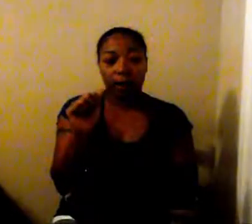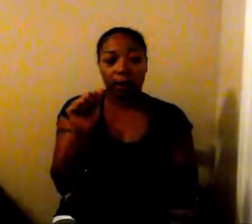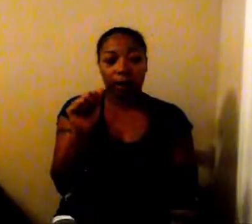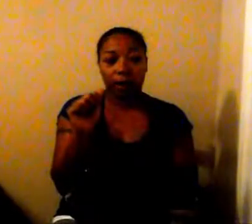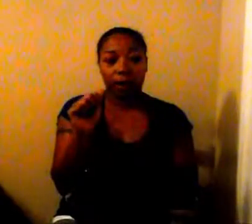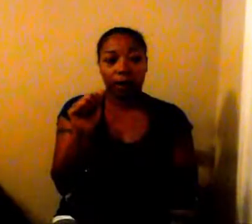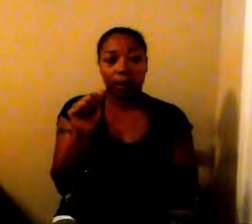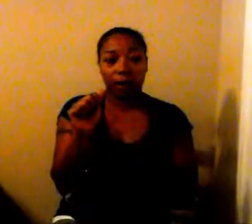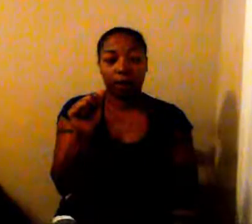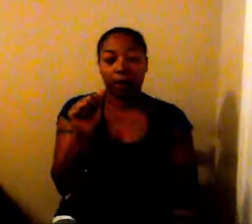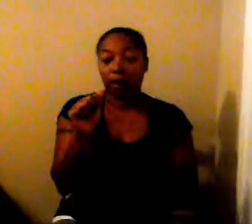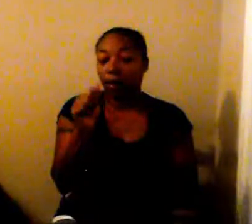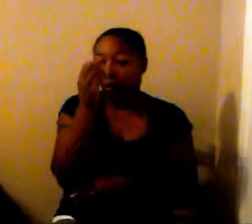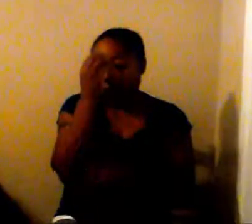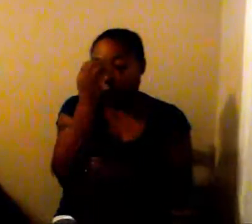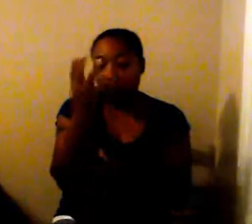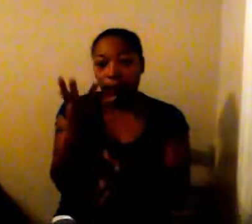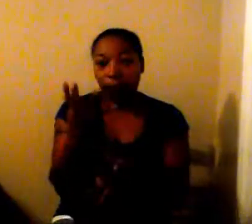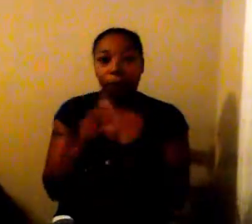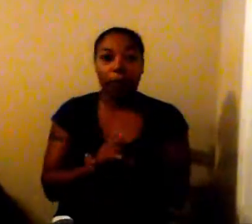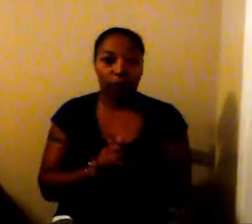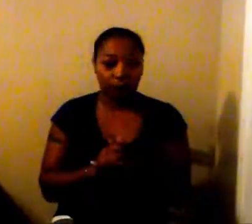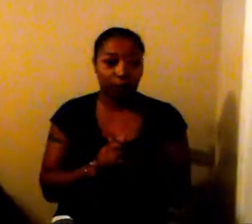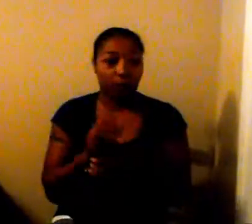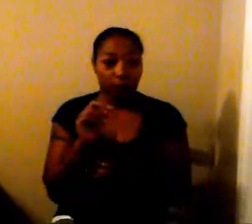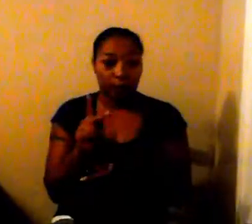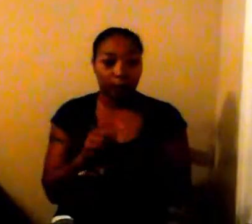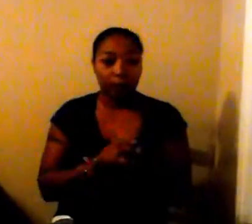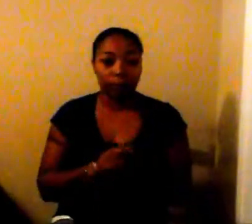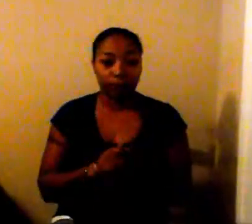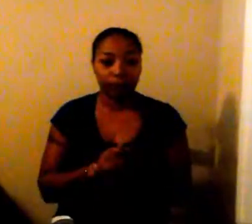Sarah for her information, okay?